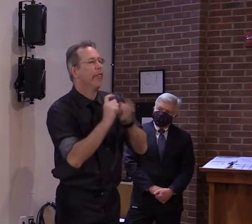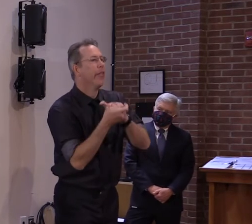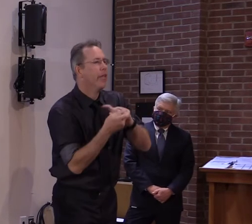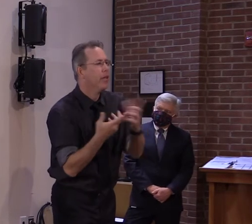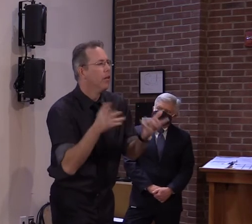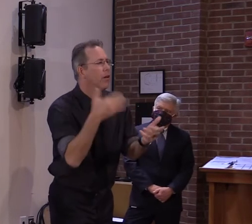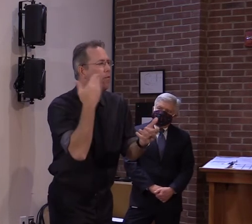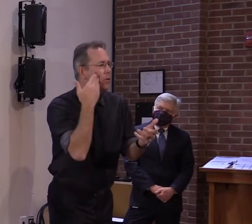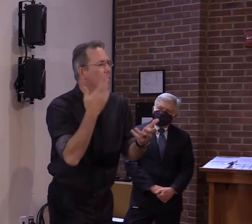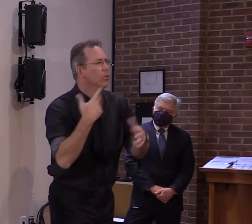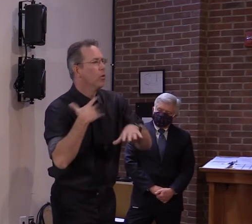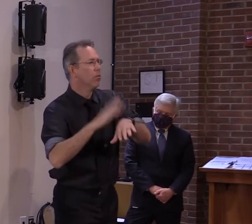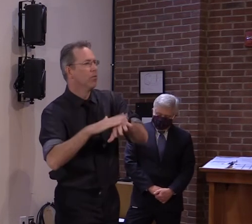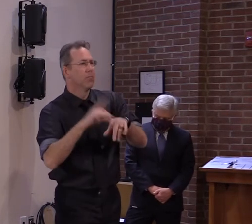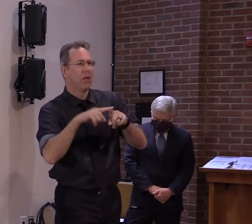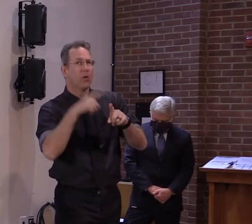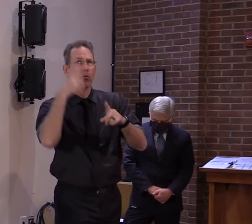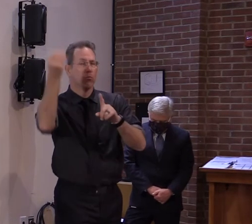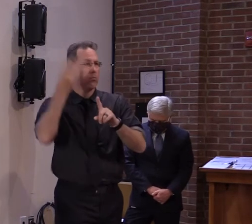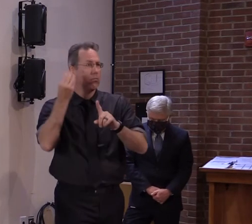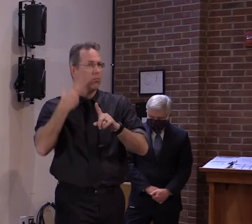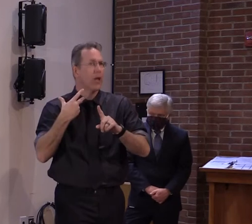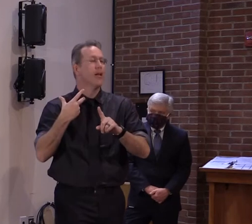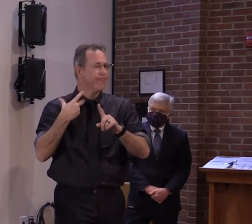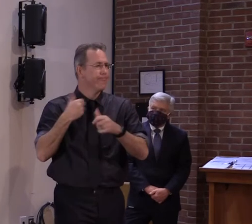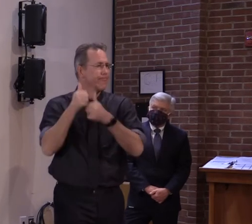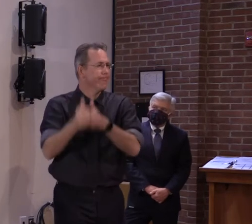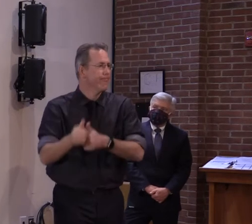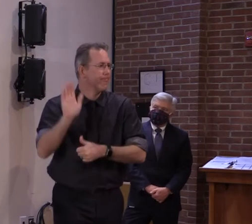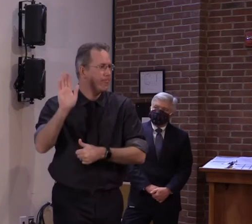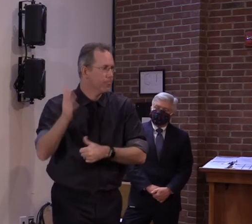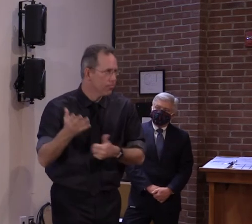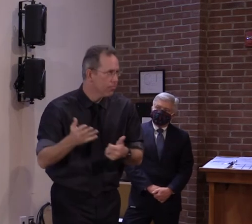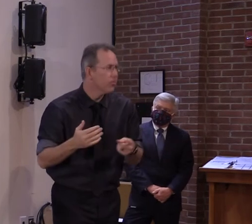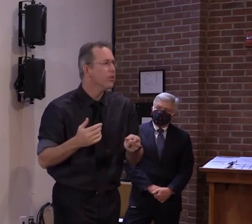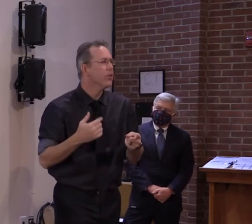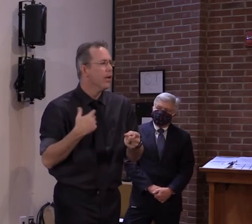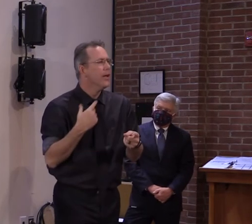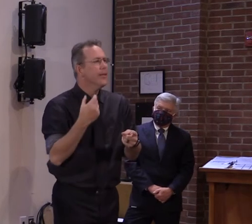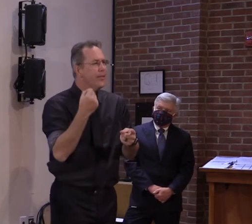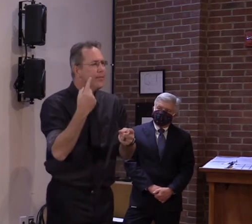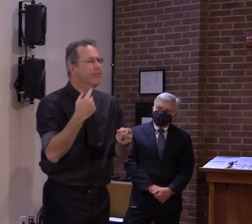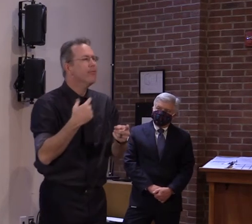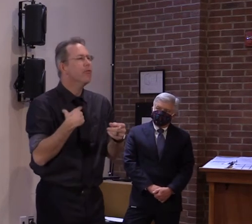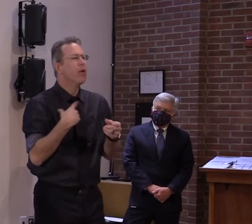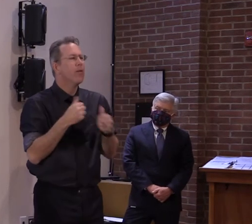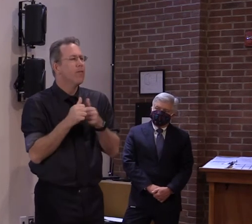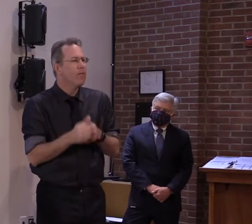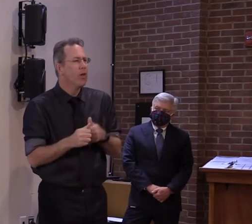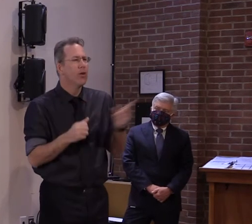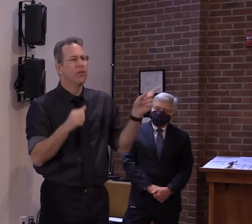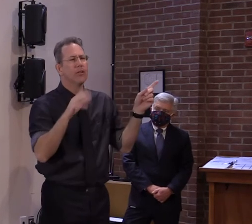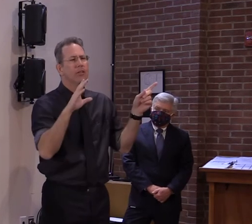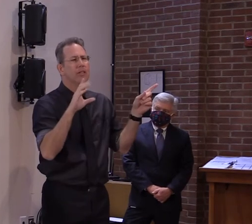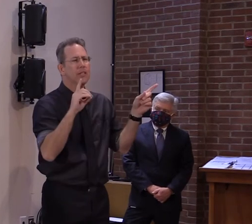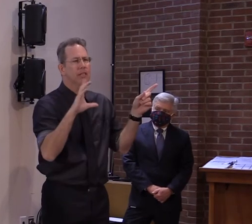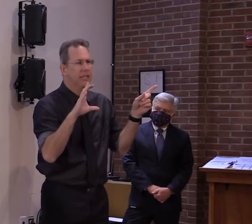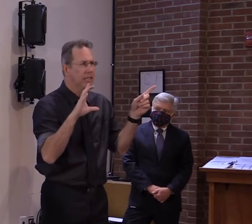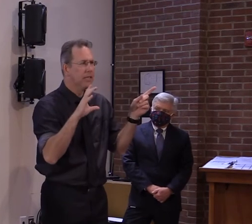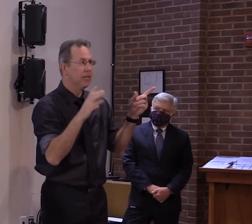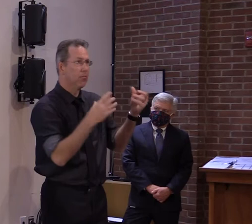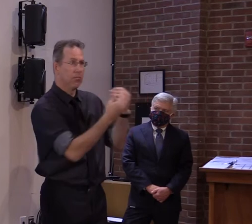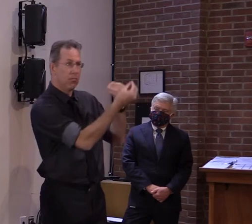the CDC. Our plan is pass muster with the CDC. It's along the lines of what they are advising